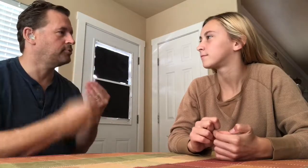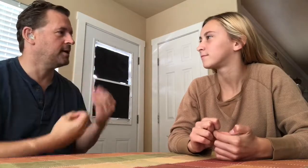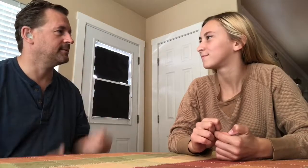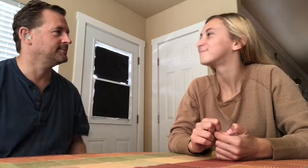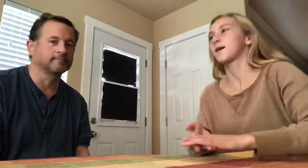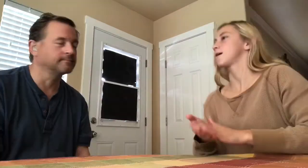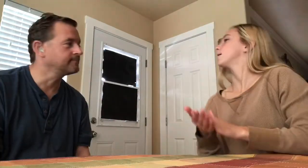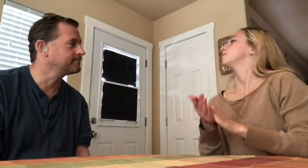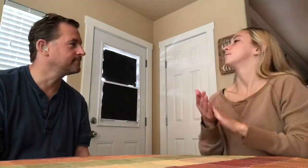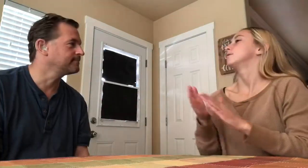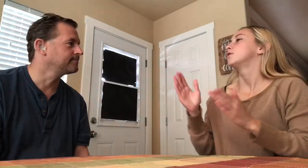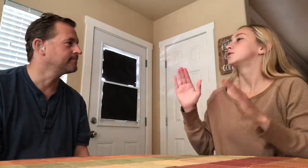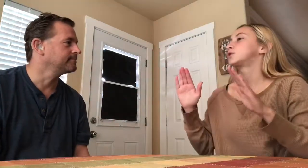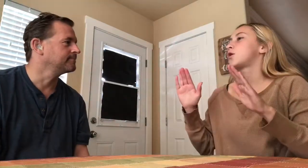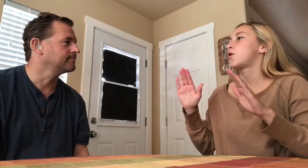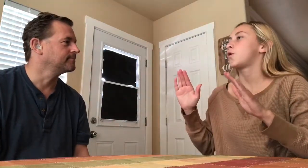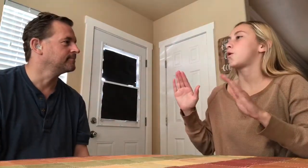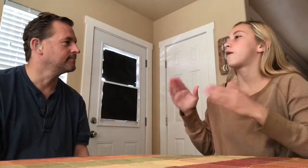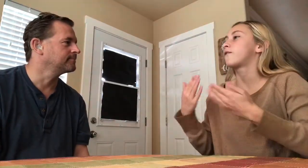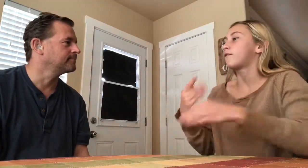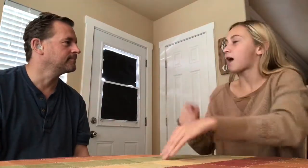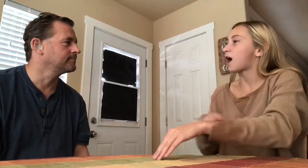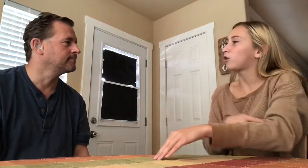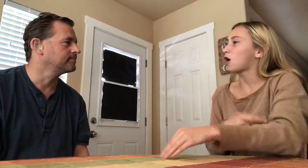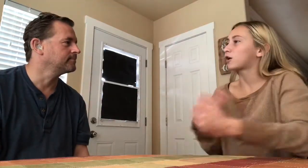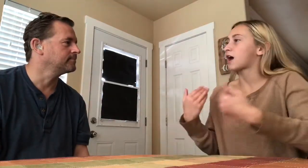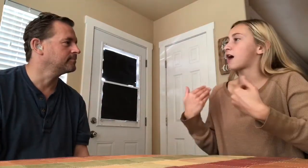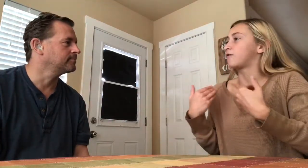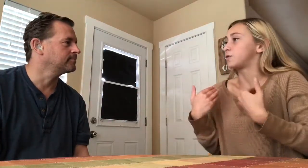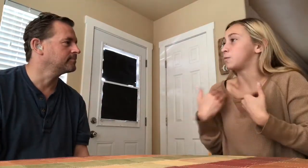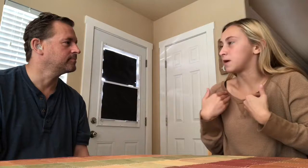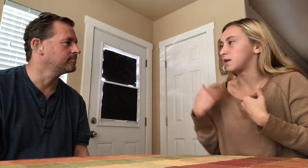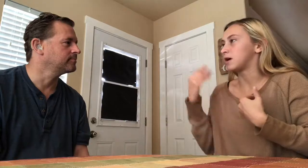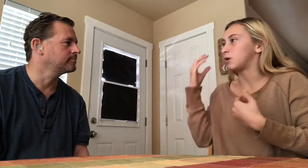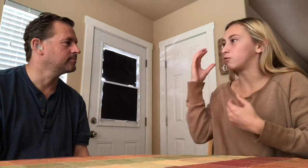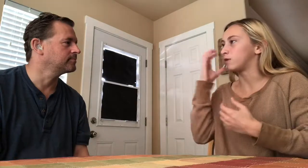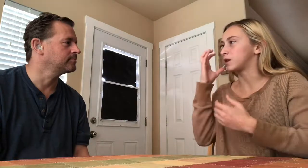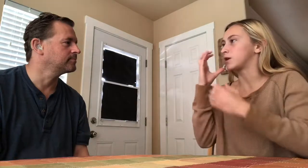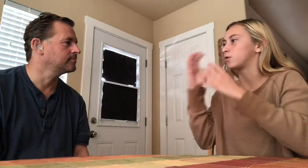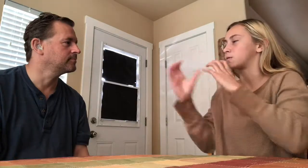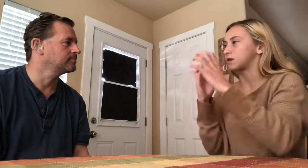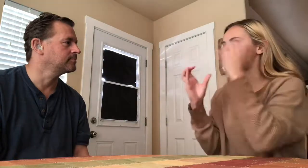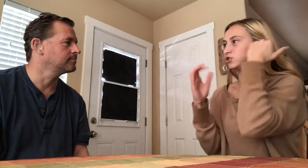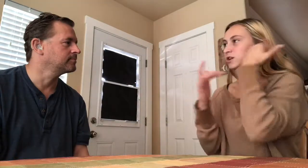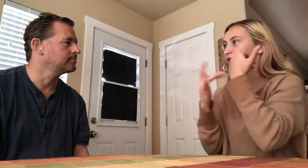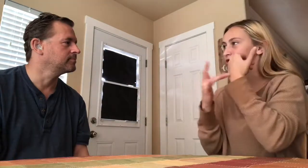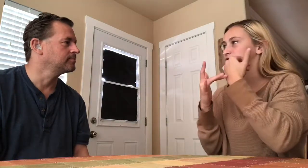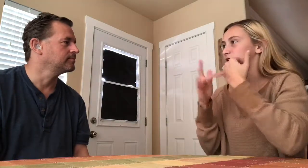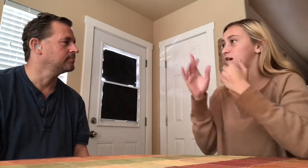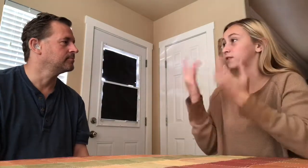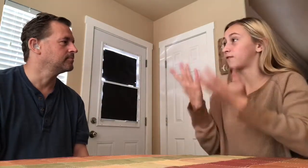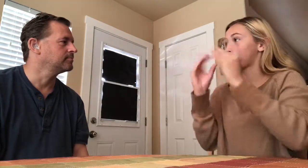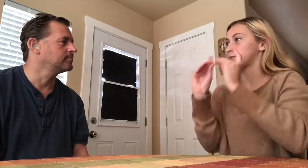project. So how long have you been a radio communication technician at the fire